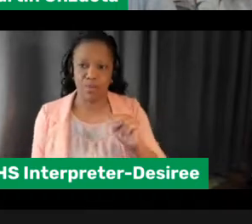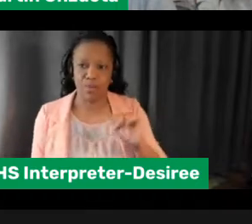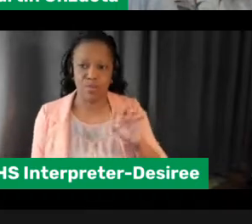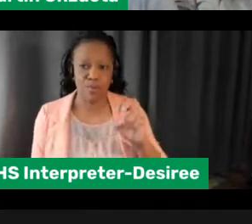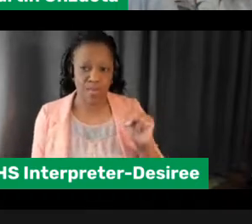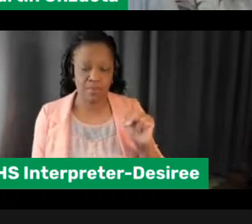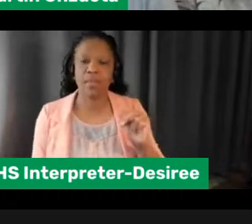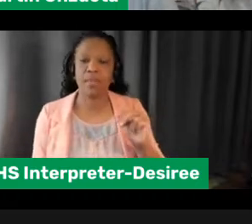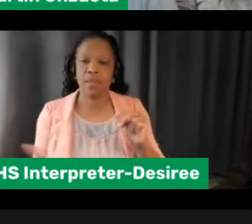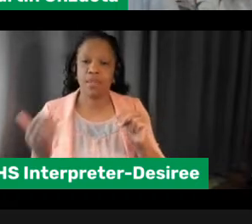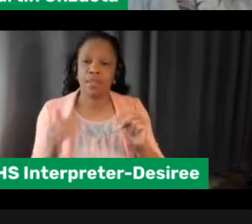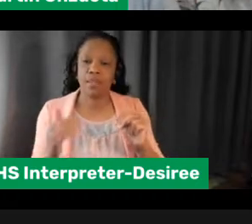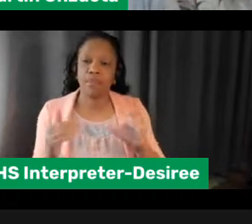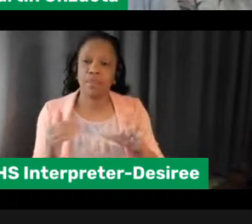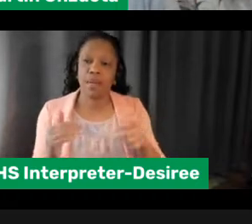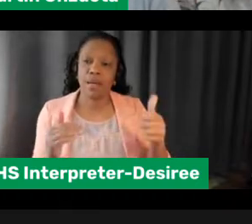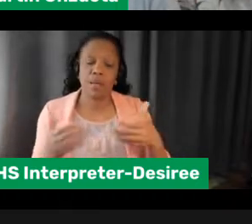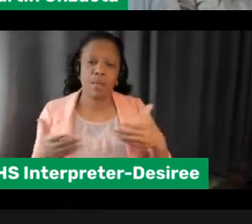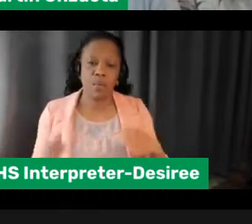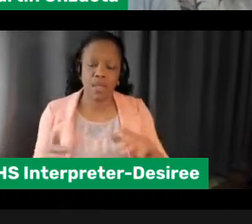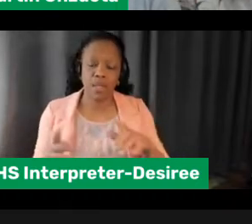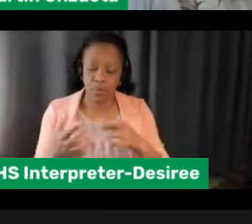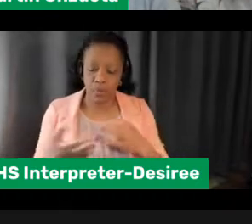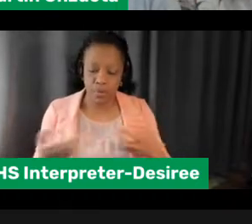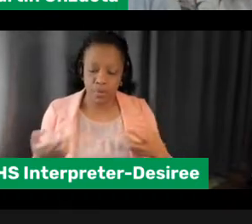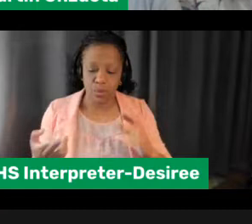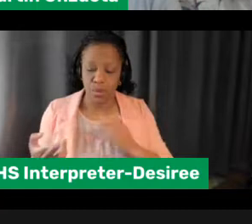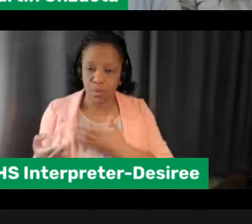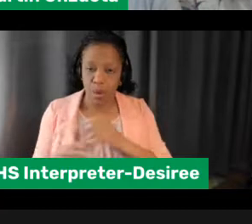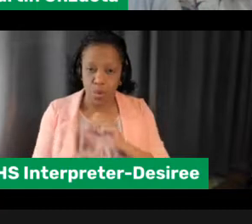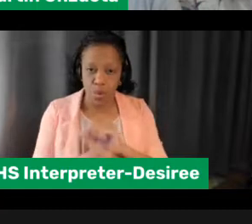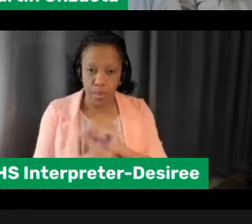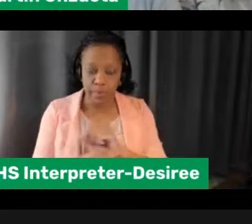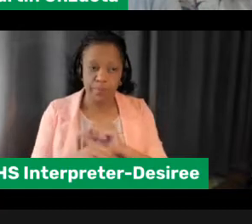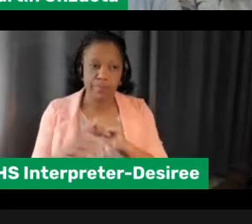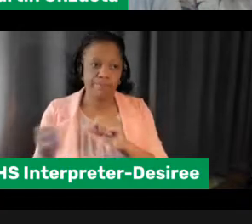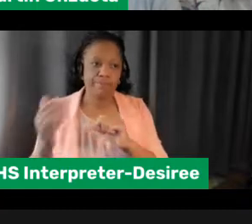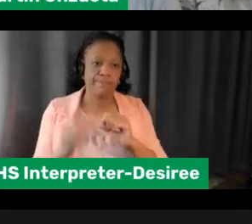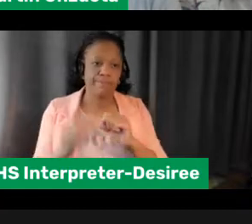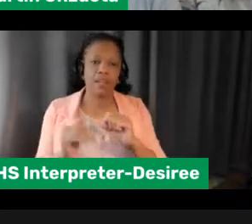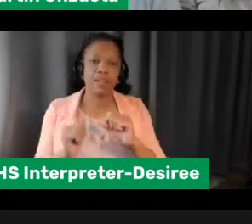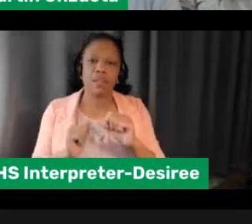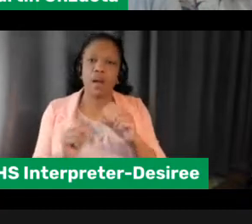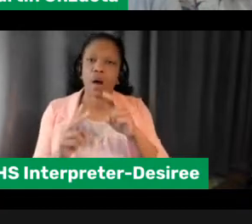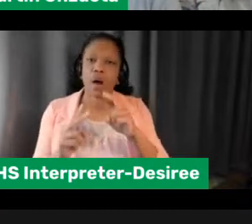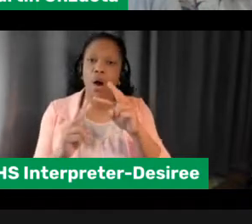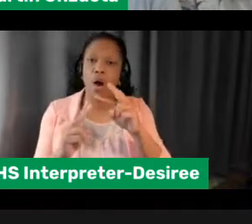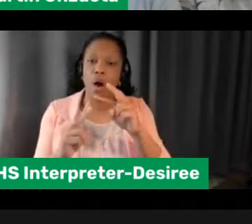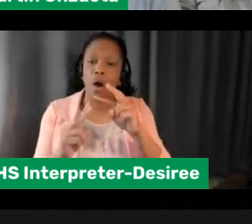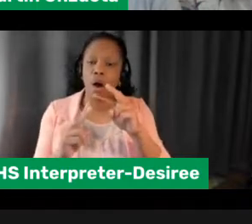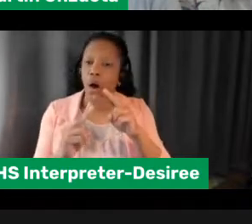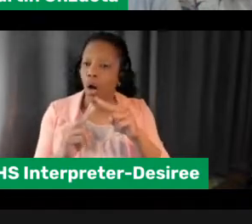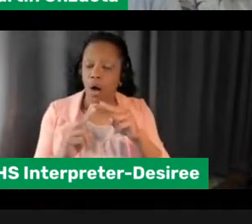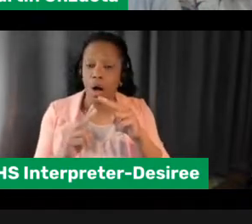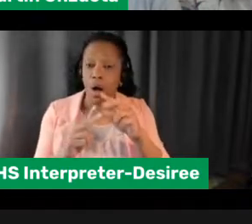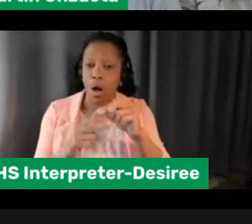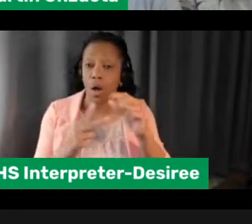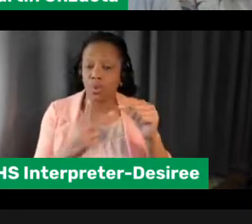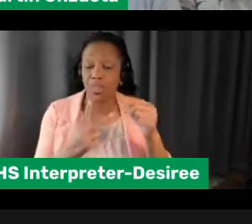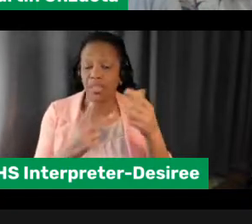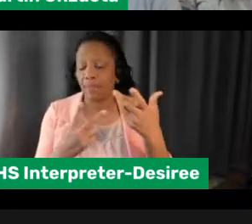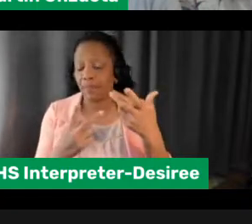can resource the work that we need to do. Alternative exchange, like time banking,